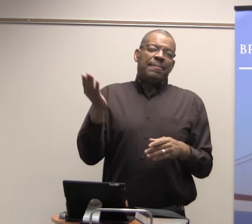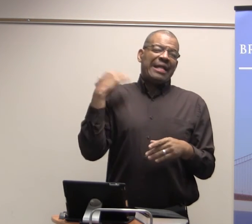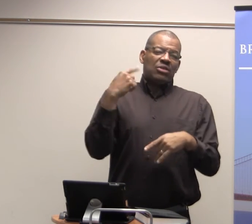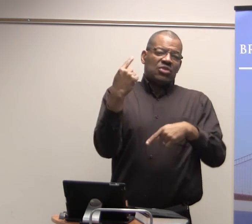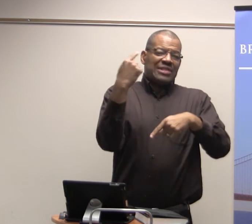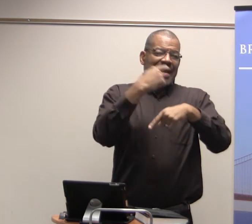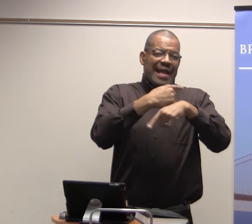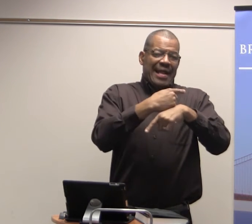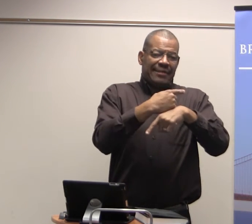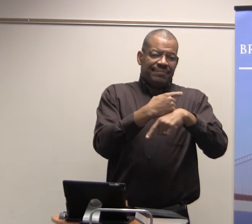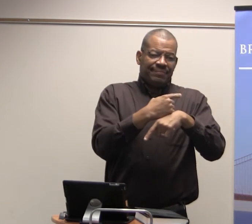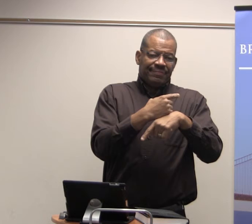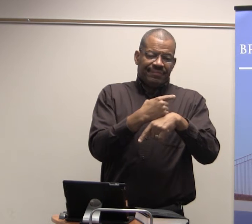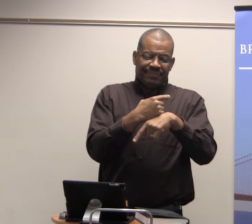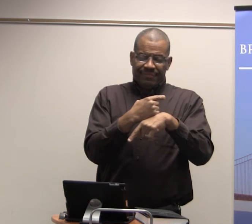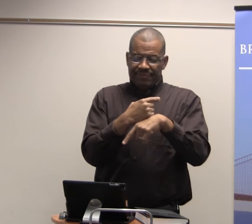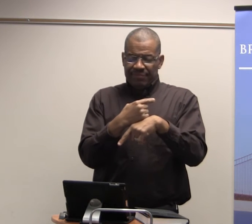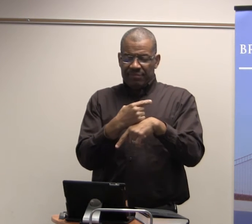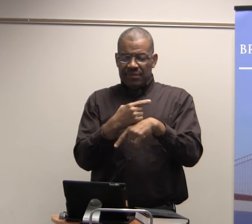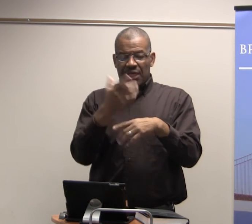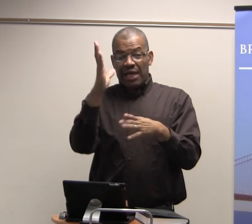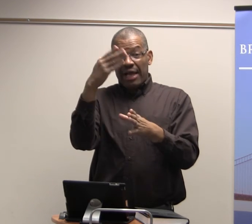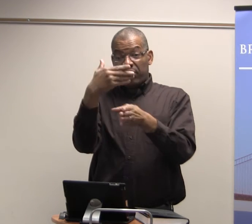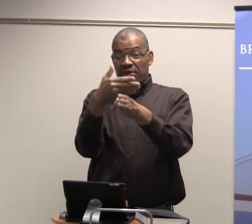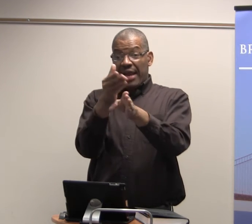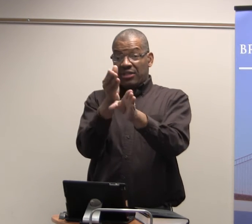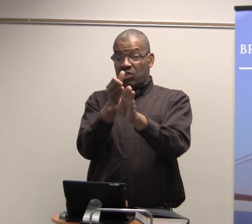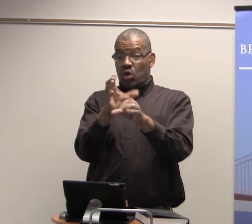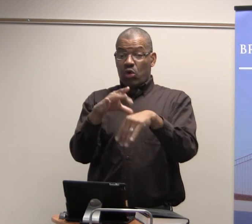By those days, God created the earth.